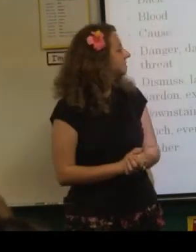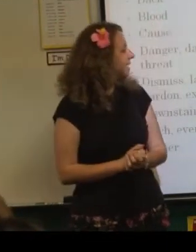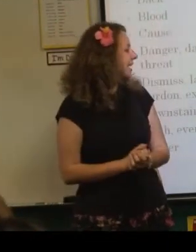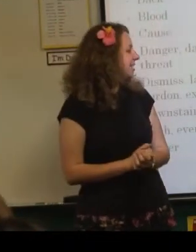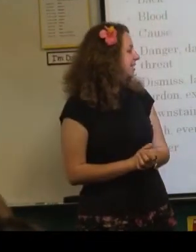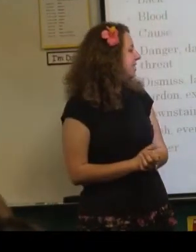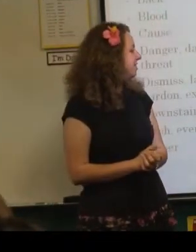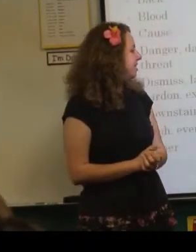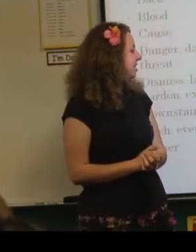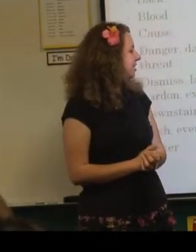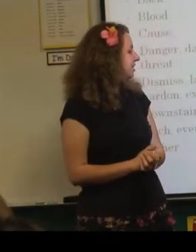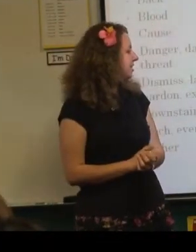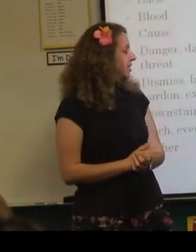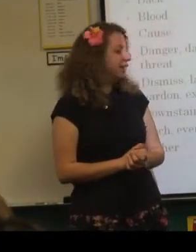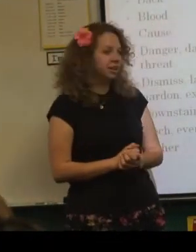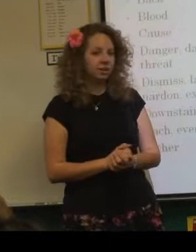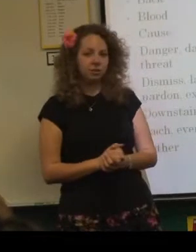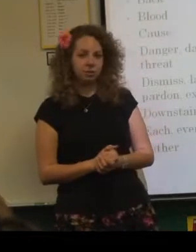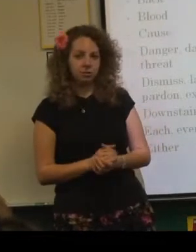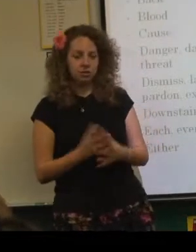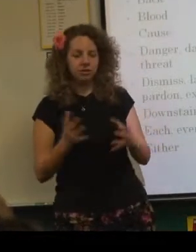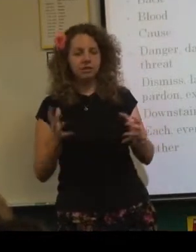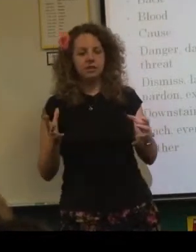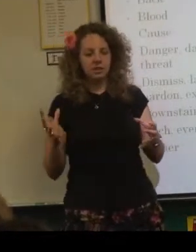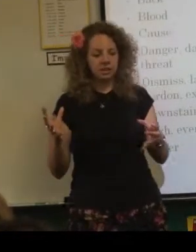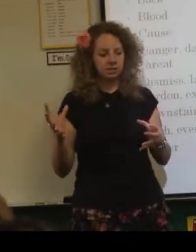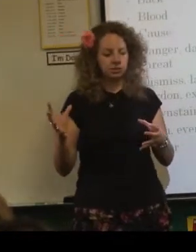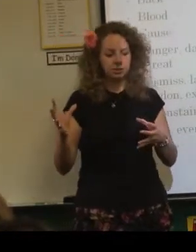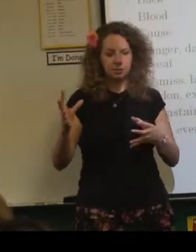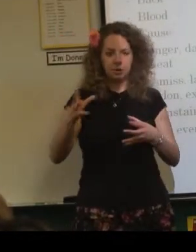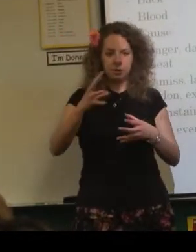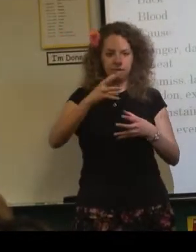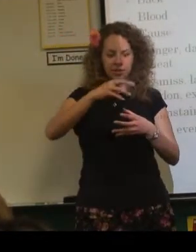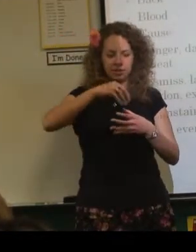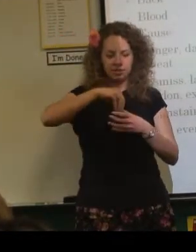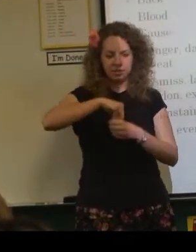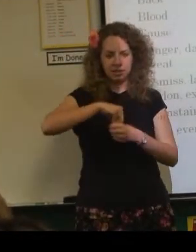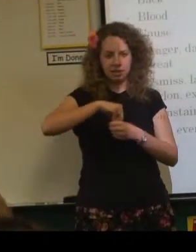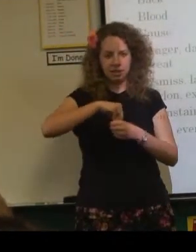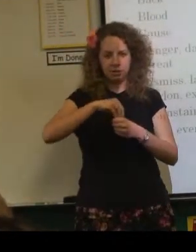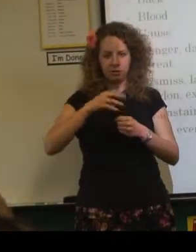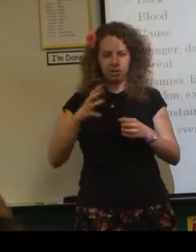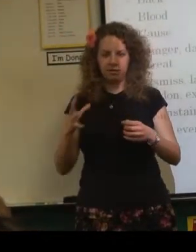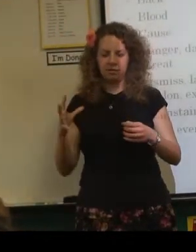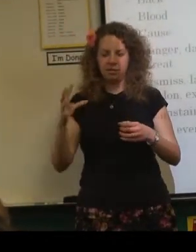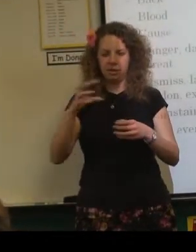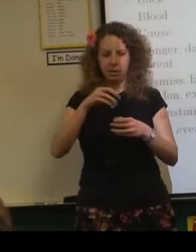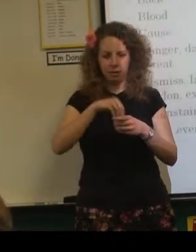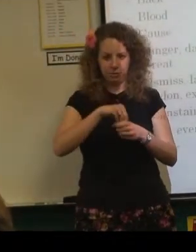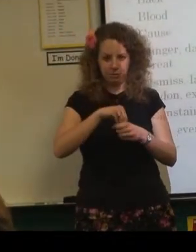Imagine. Okay, and then include is going to be around like this and going in. Include.